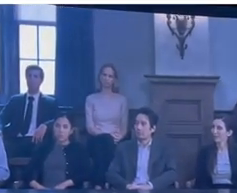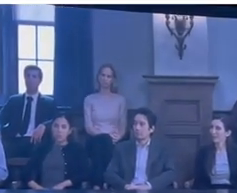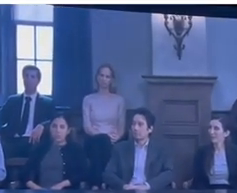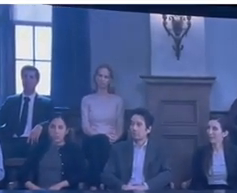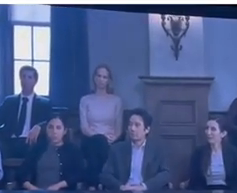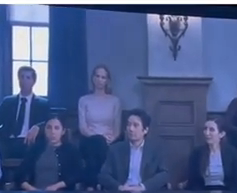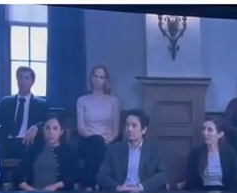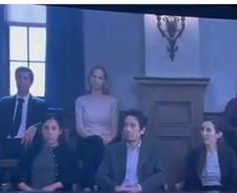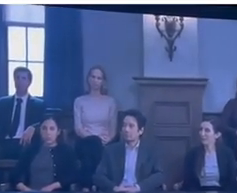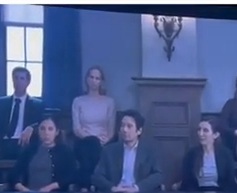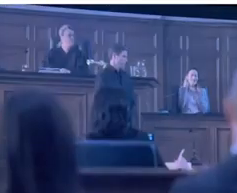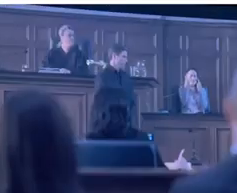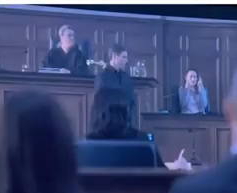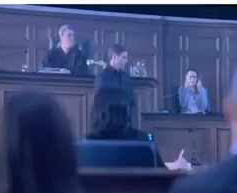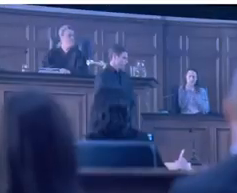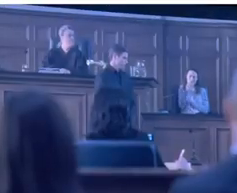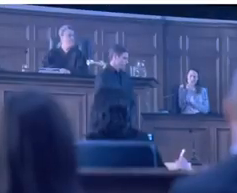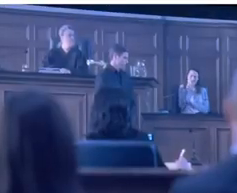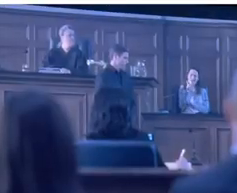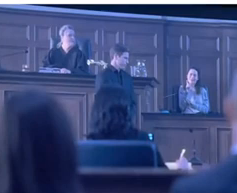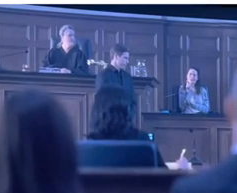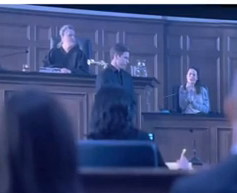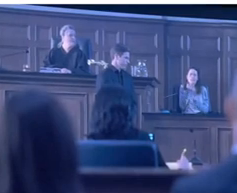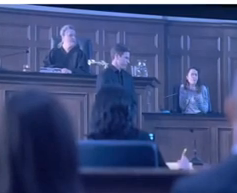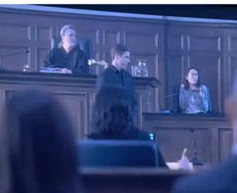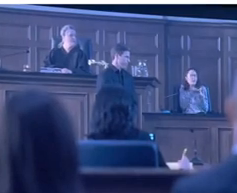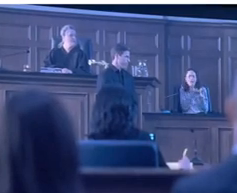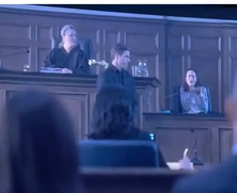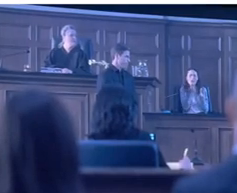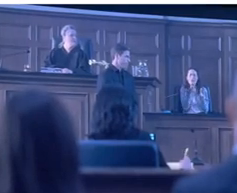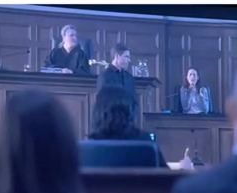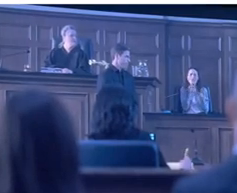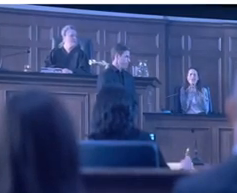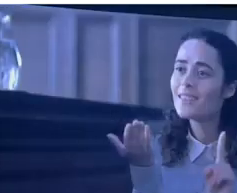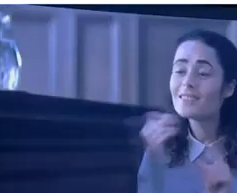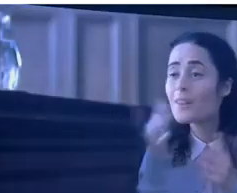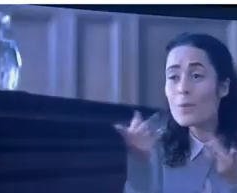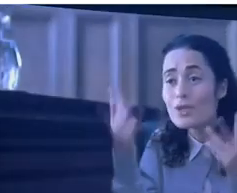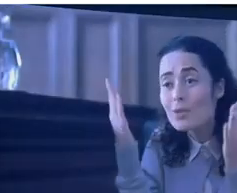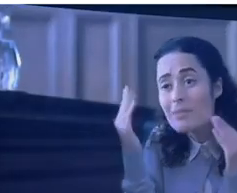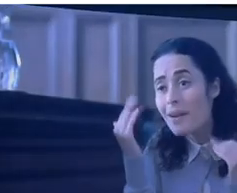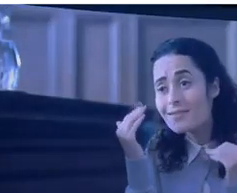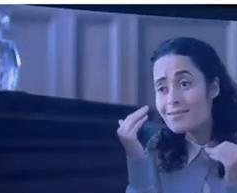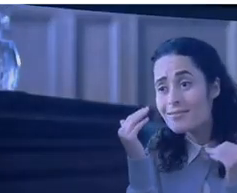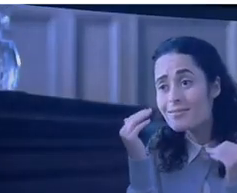I think you have to consider the child for who they are,